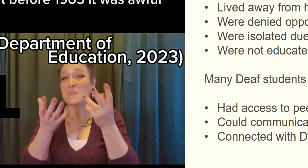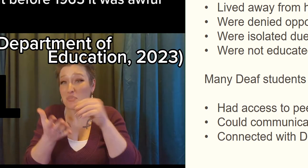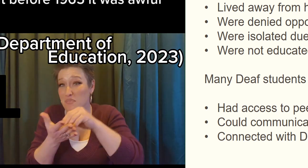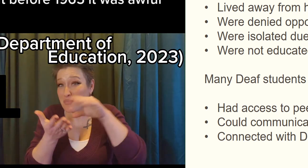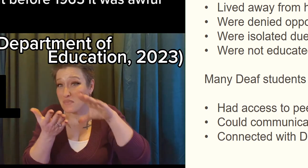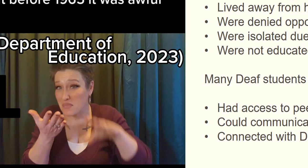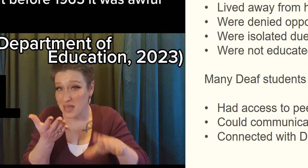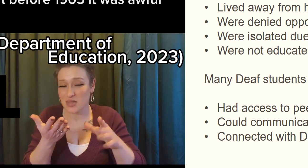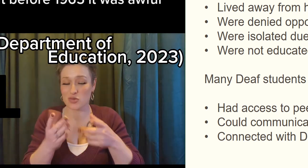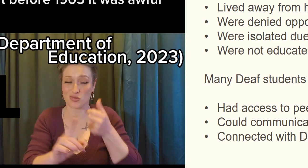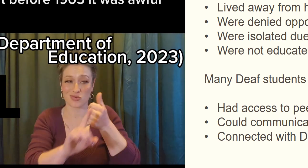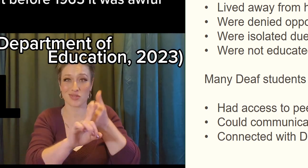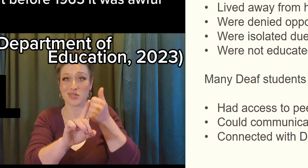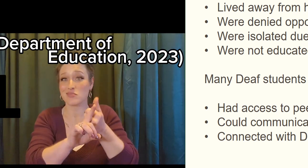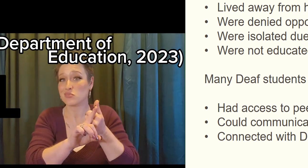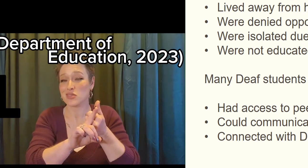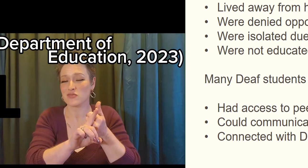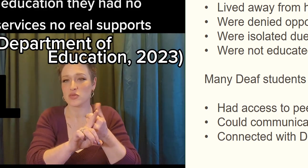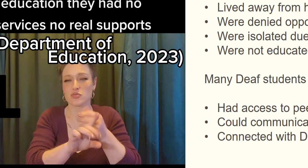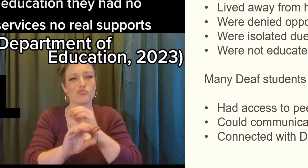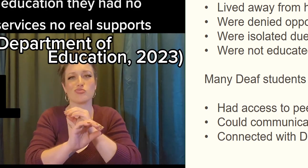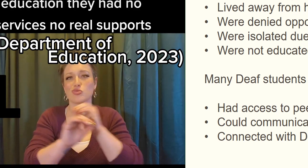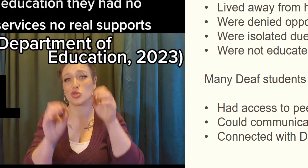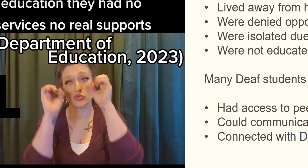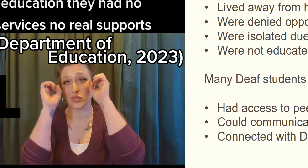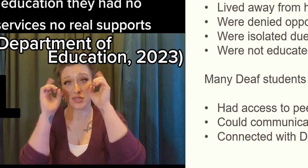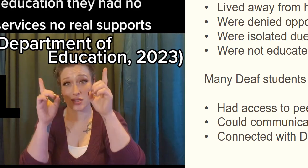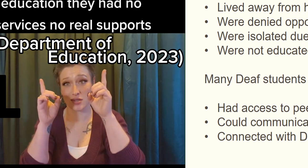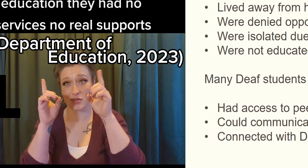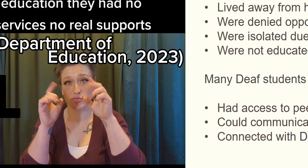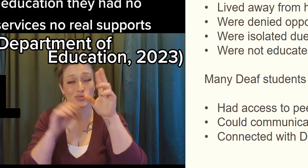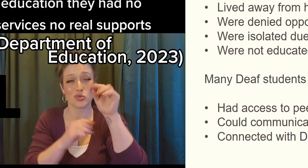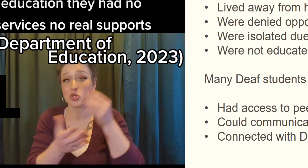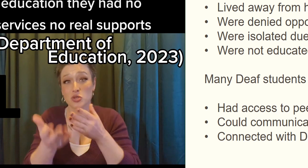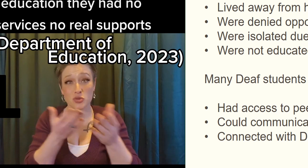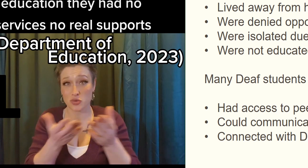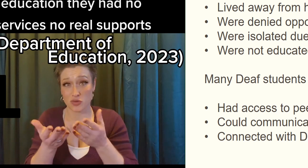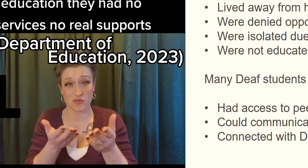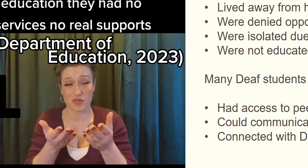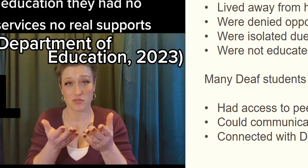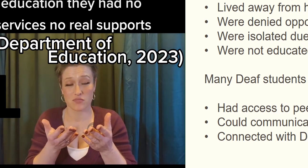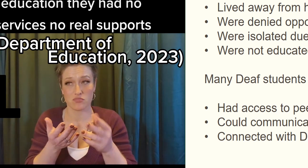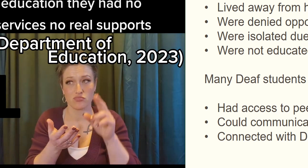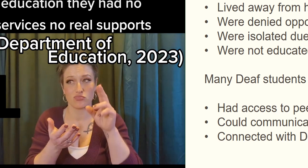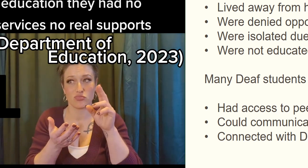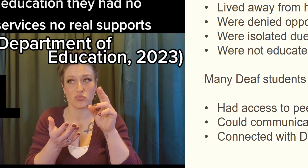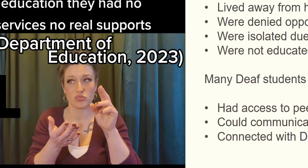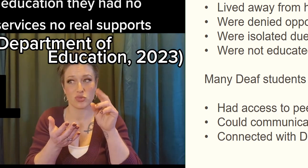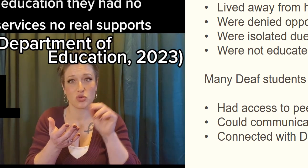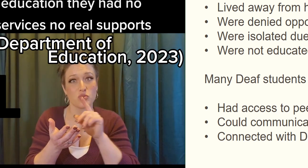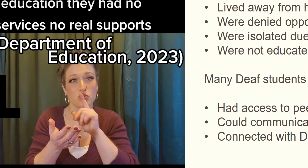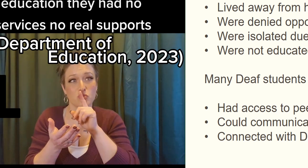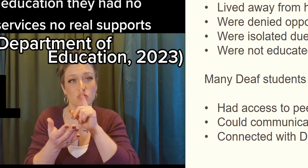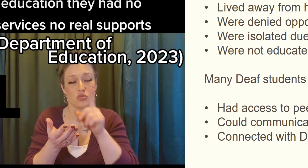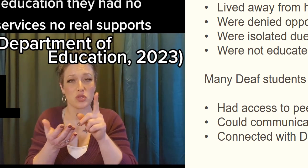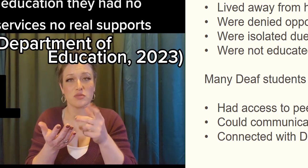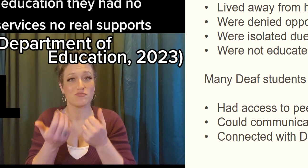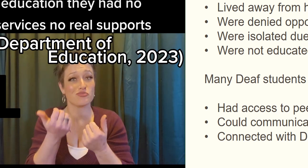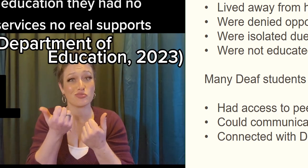was awful. Many students had no education. They had no